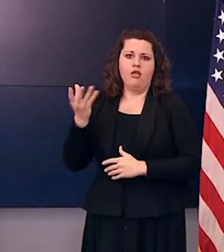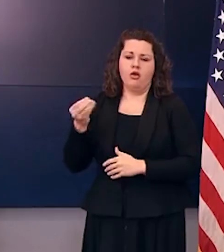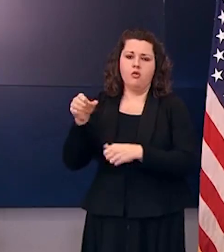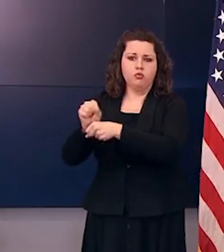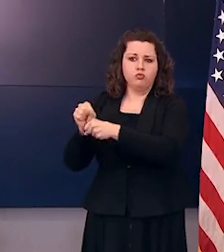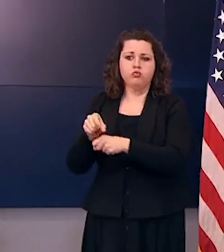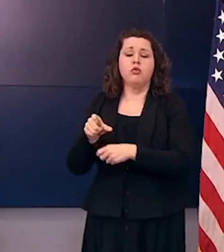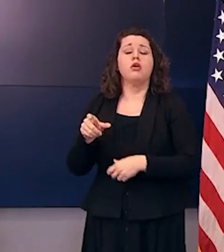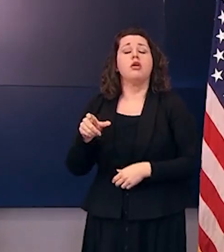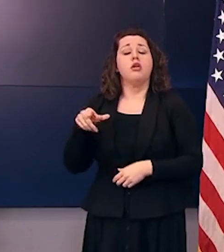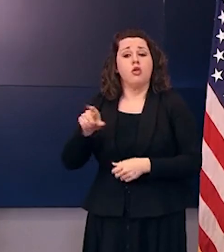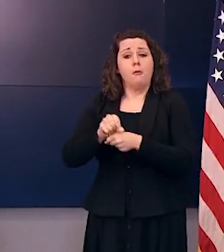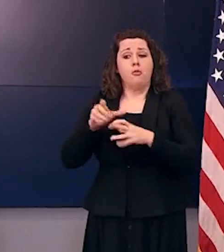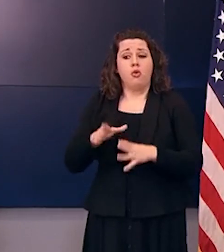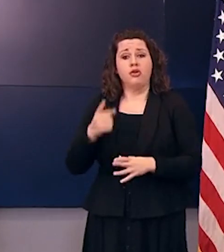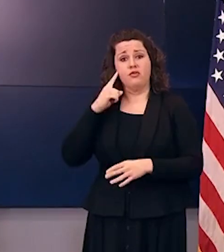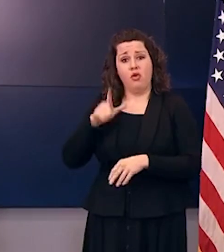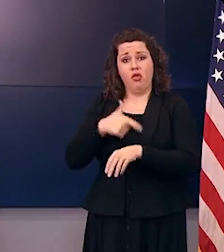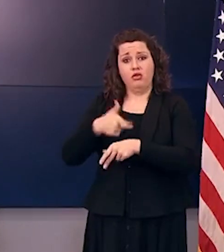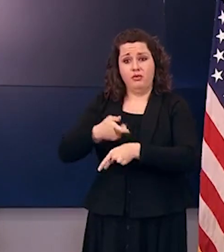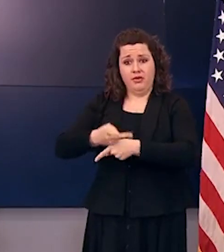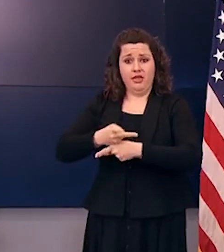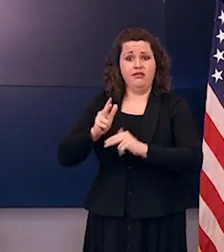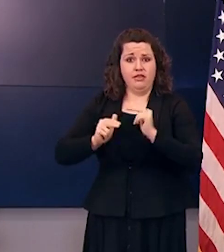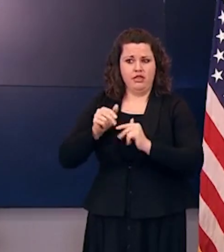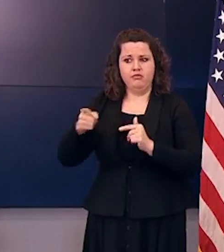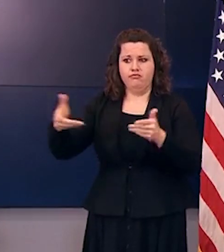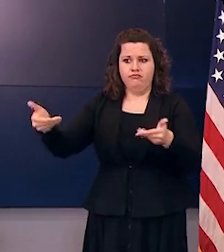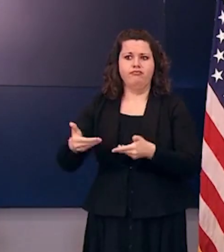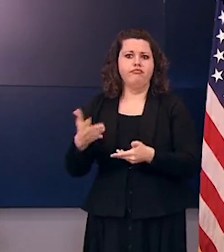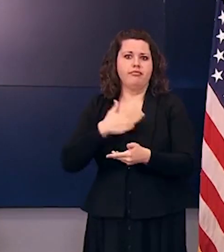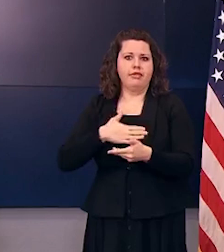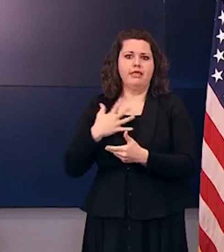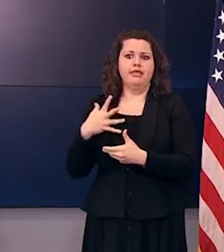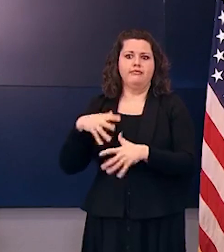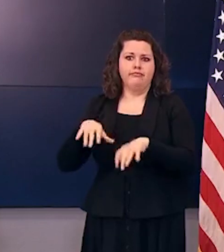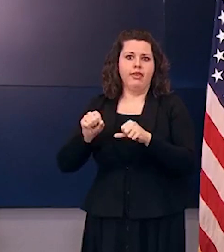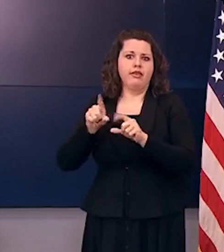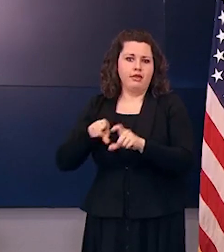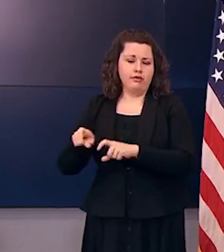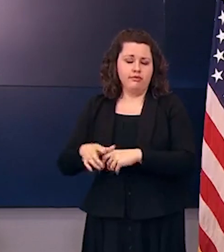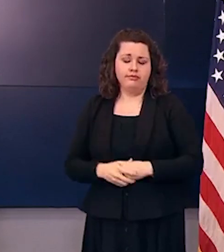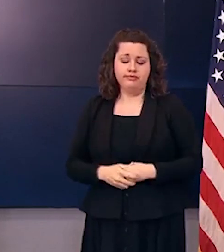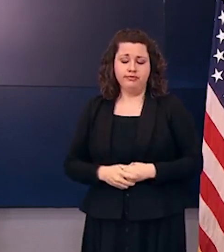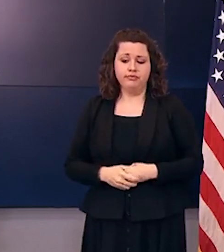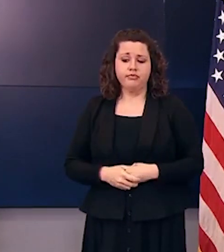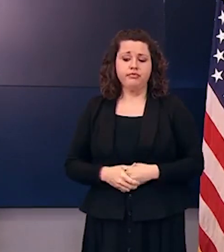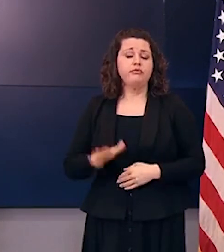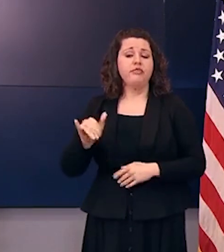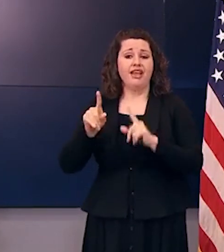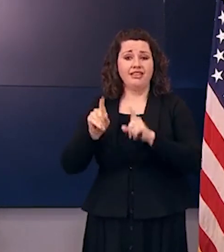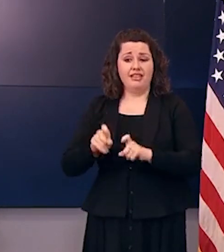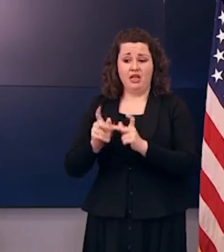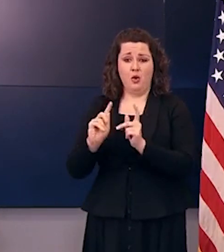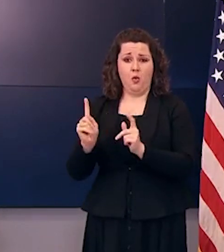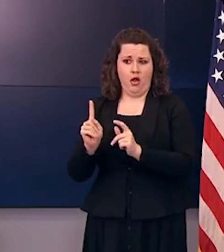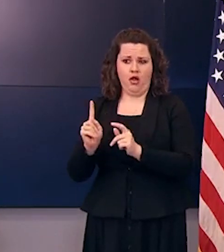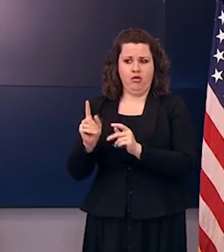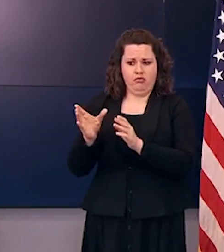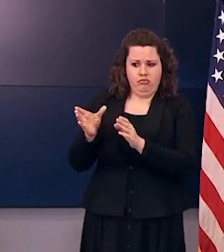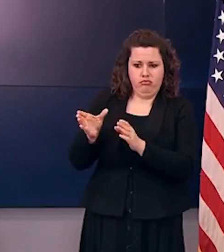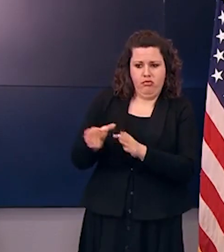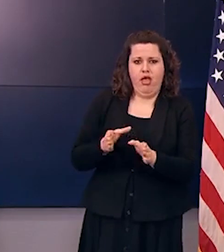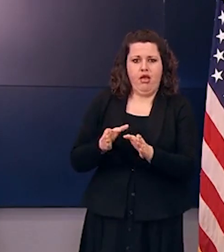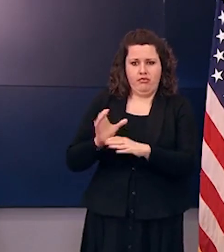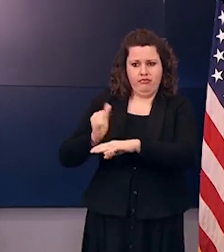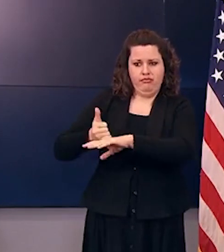of the long-term care facilities in Tama County have been invited to participate. The testing site has been carefully planned